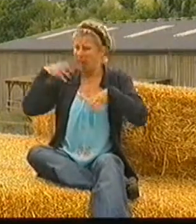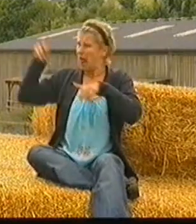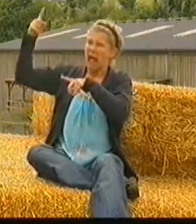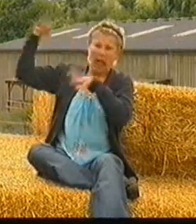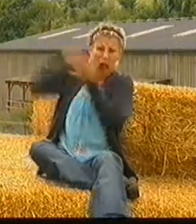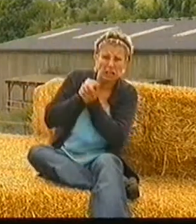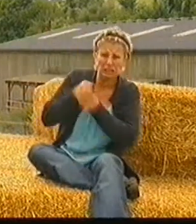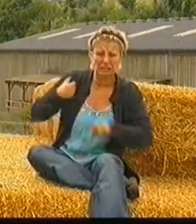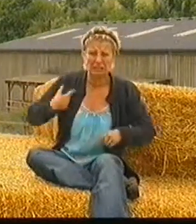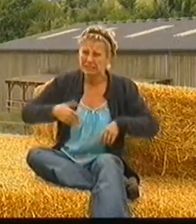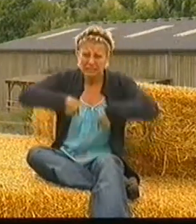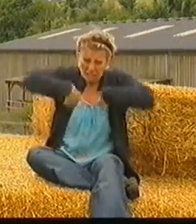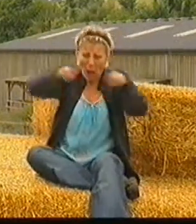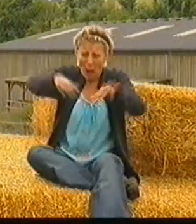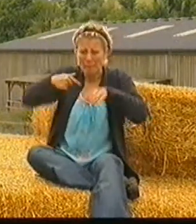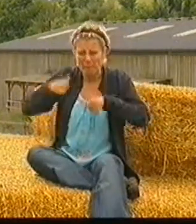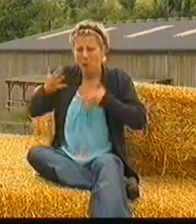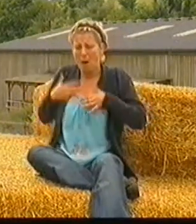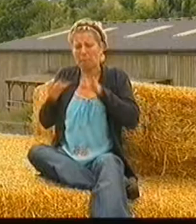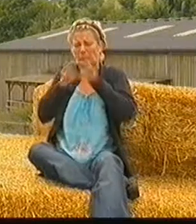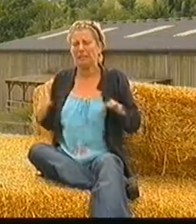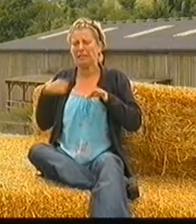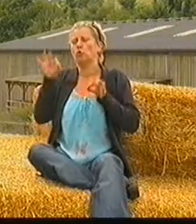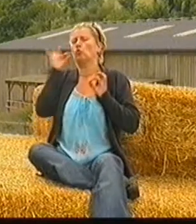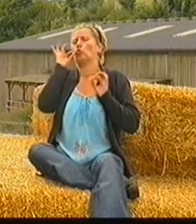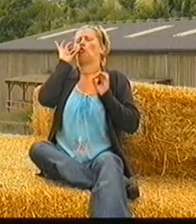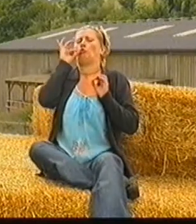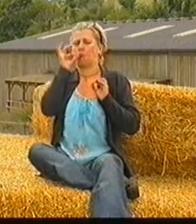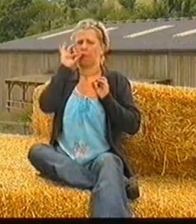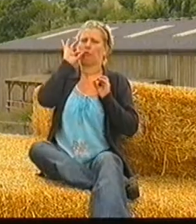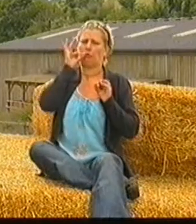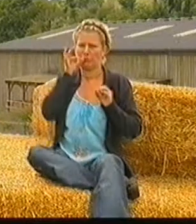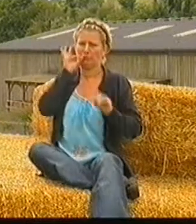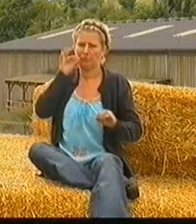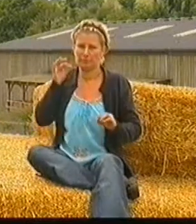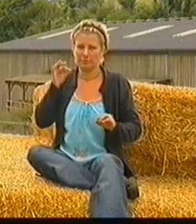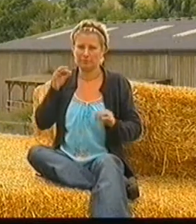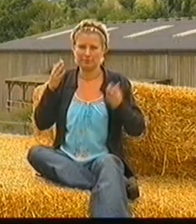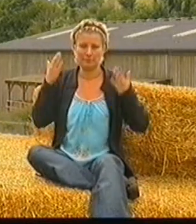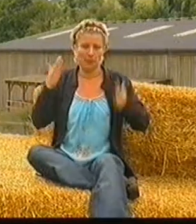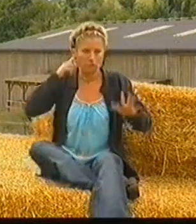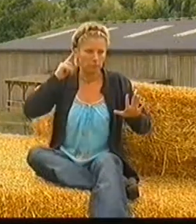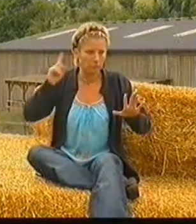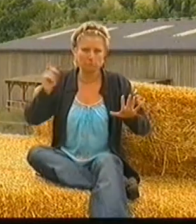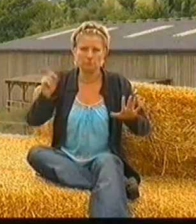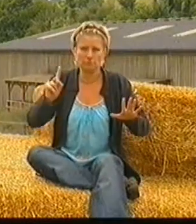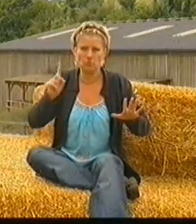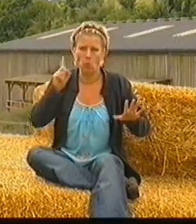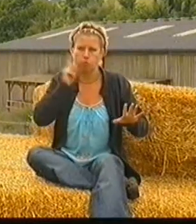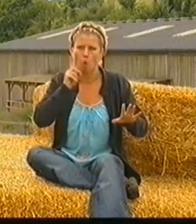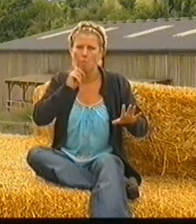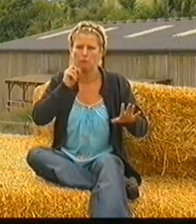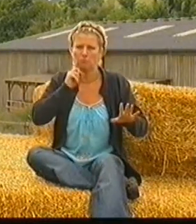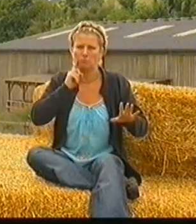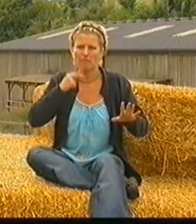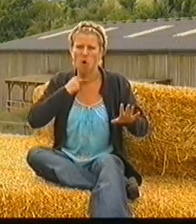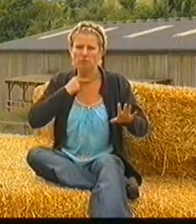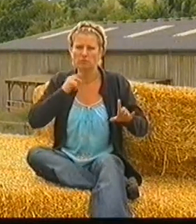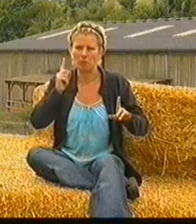shrieked Rat. "And if you great clumsy brutes come messing about in here, we'll all be caught. Get out and leave me to sip my cider in peace." At that